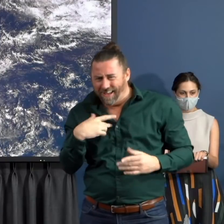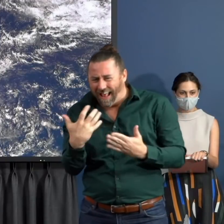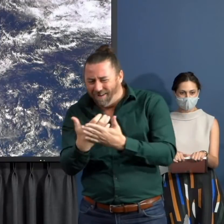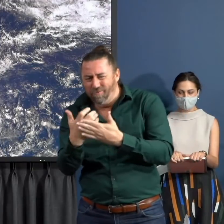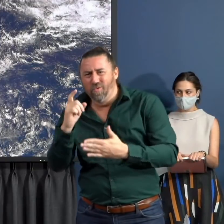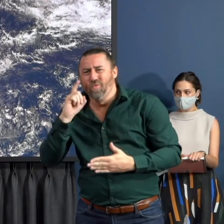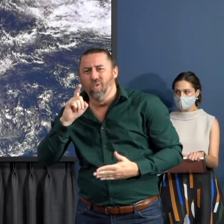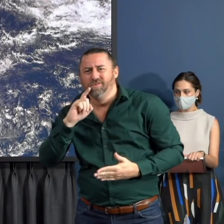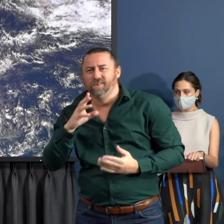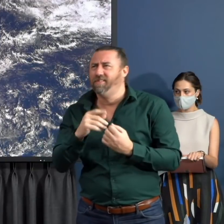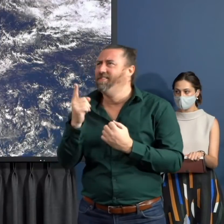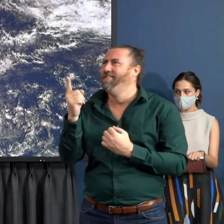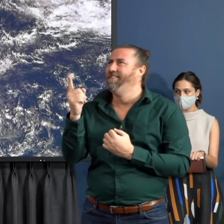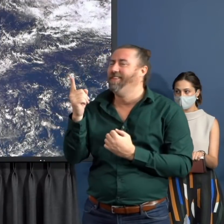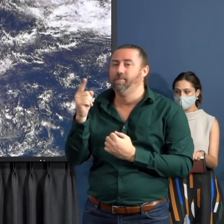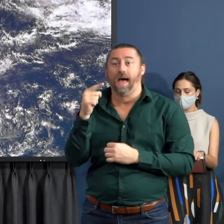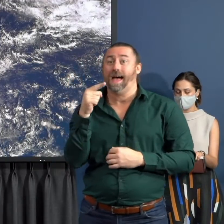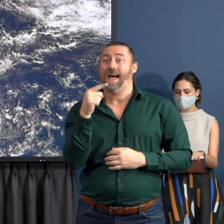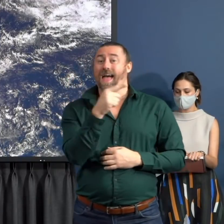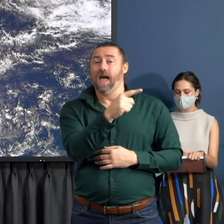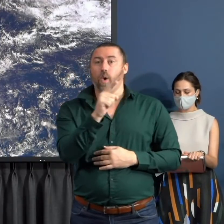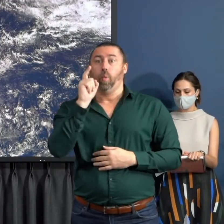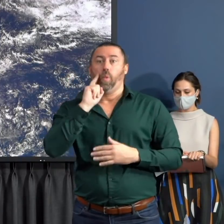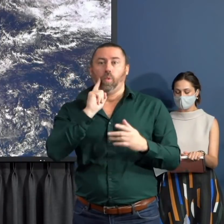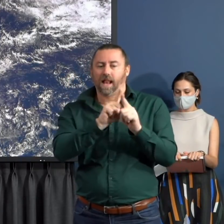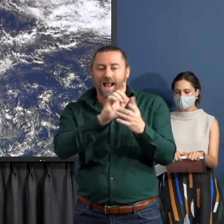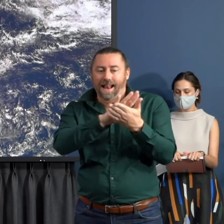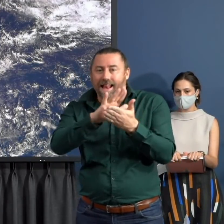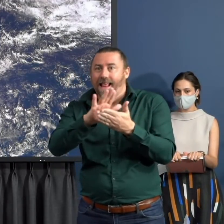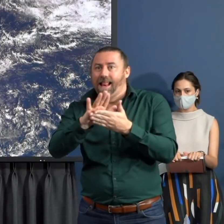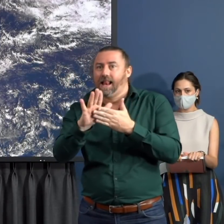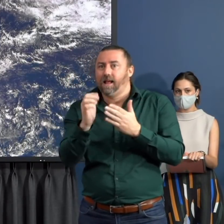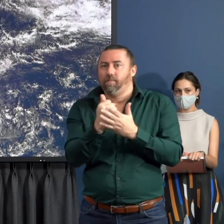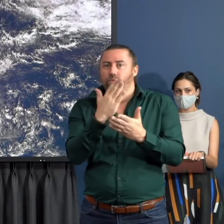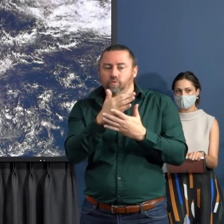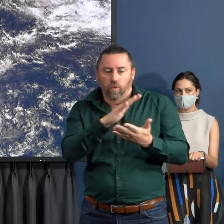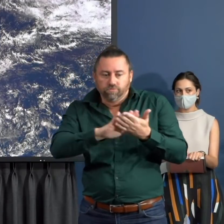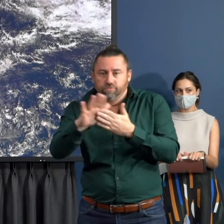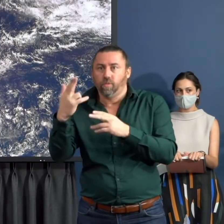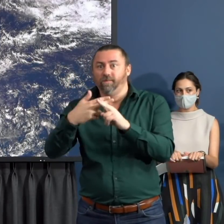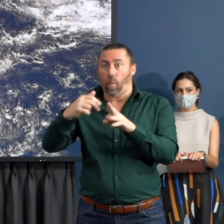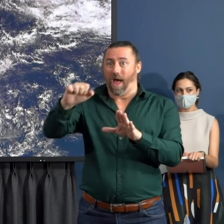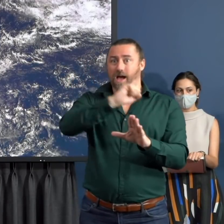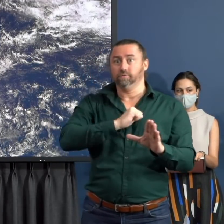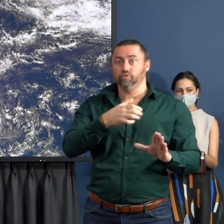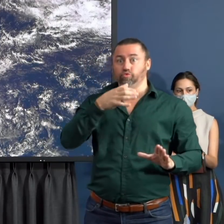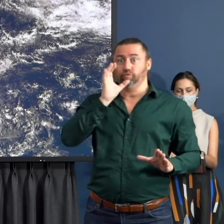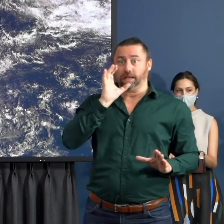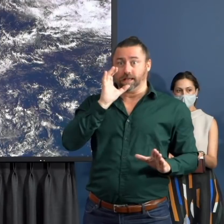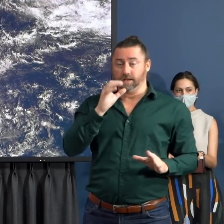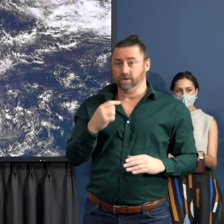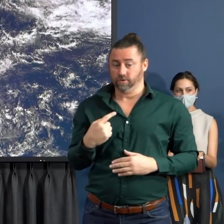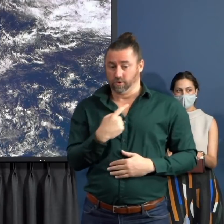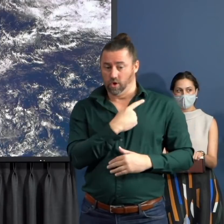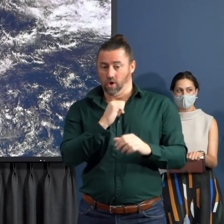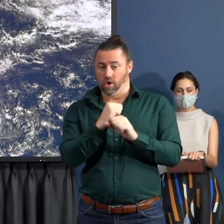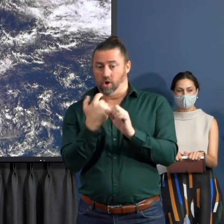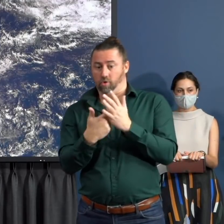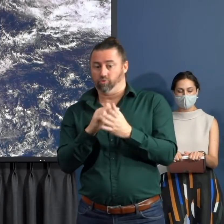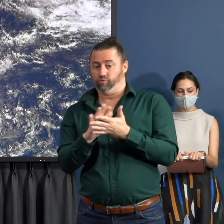can get the treatment system back online, and we'll get an update from Graham Frayne